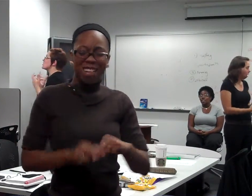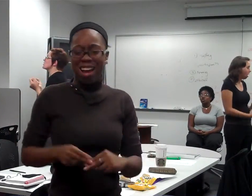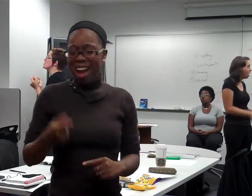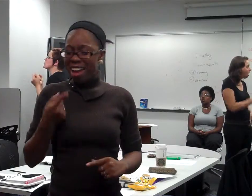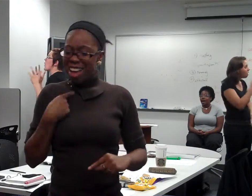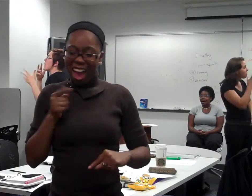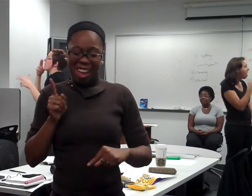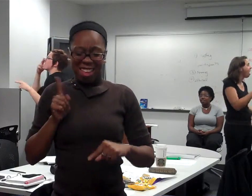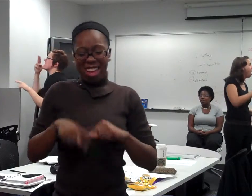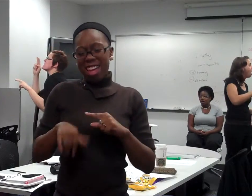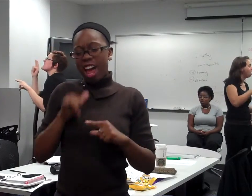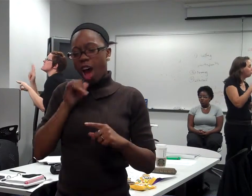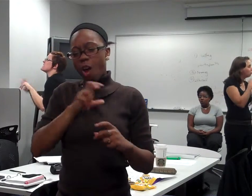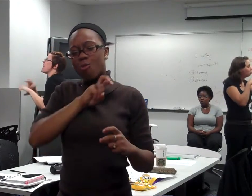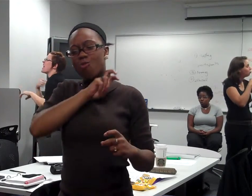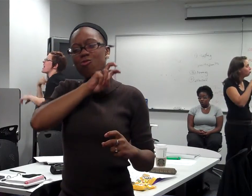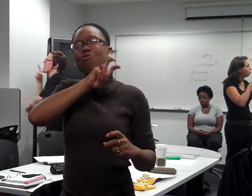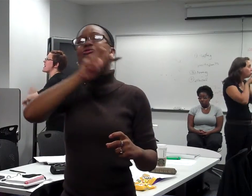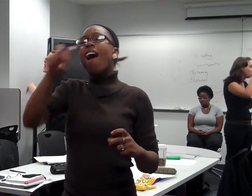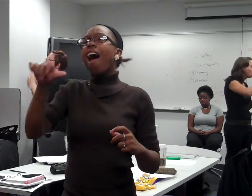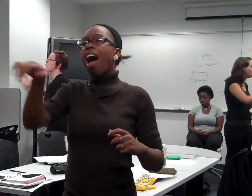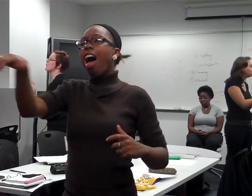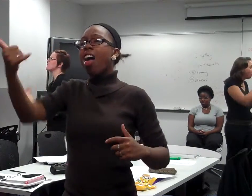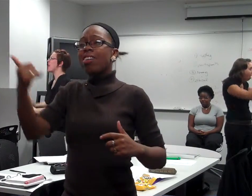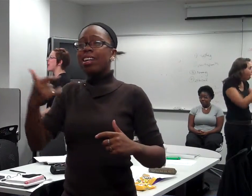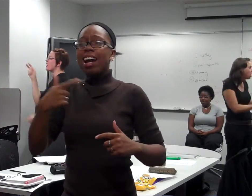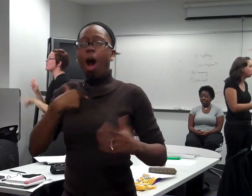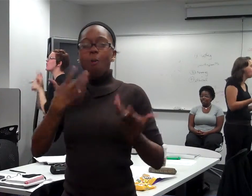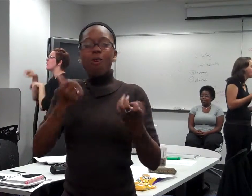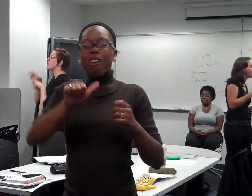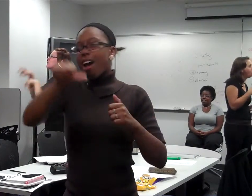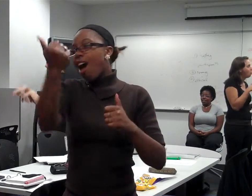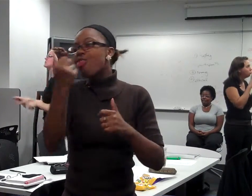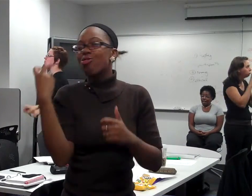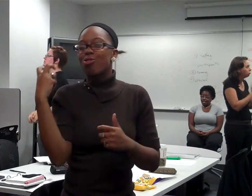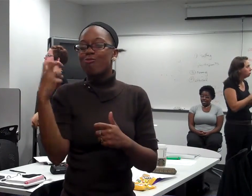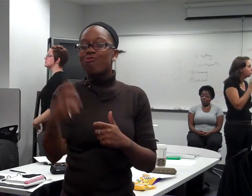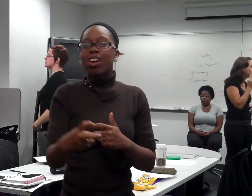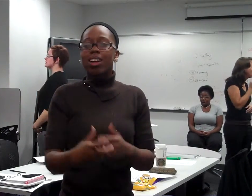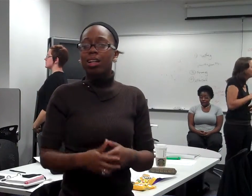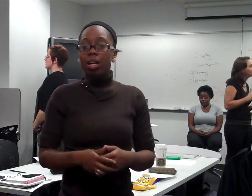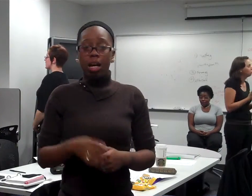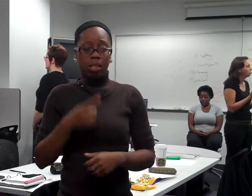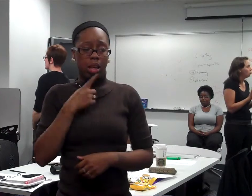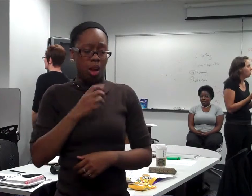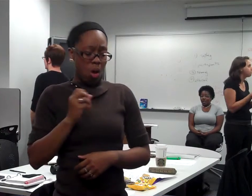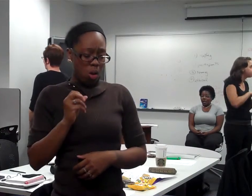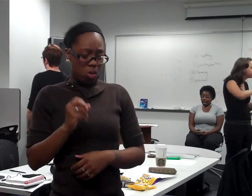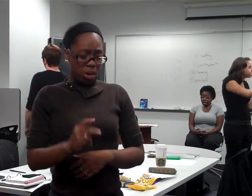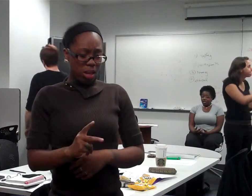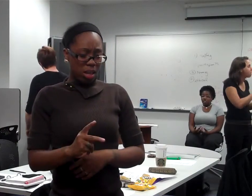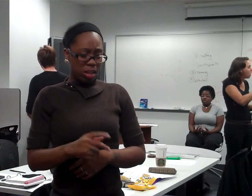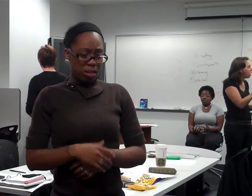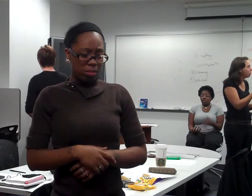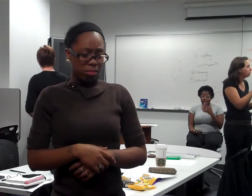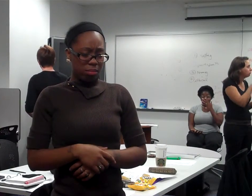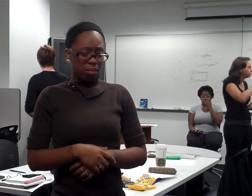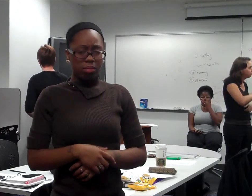wait to ride the other roller coasters. I said, okay. And as the vacation went